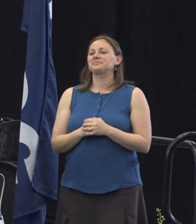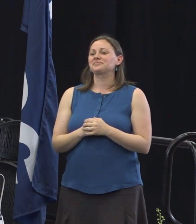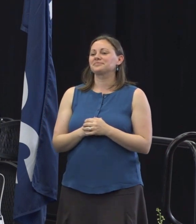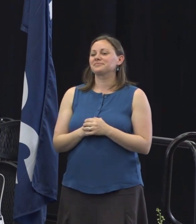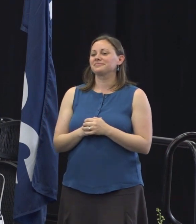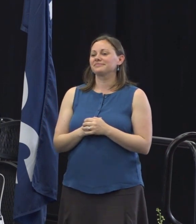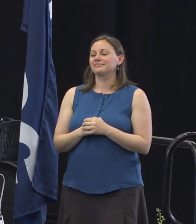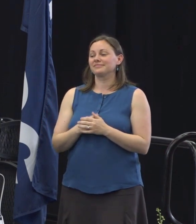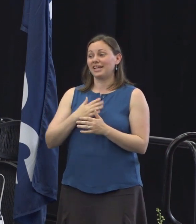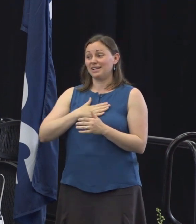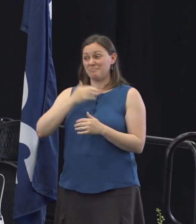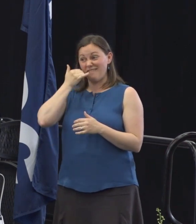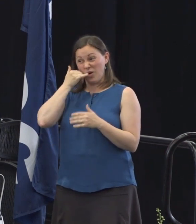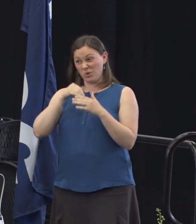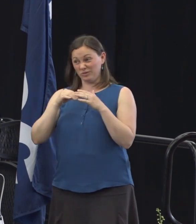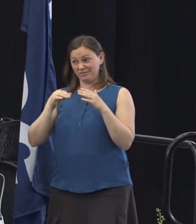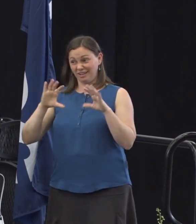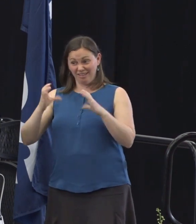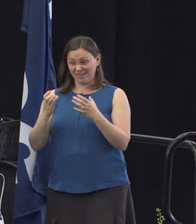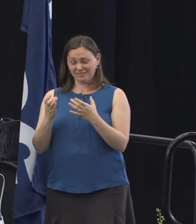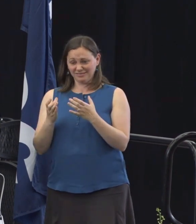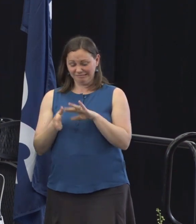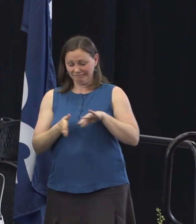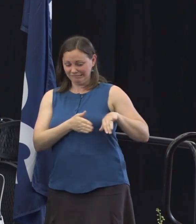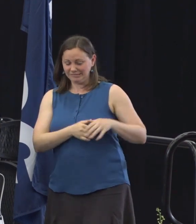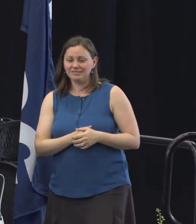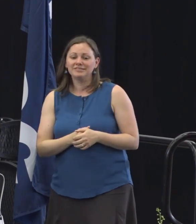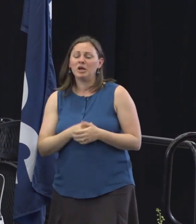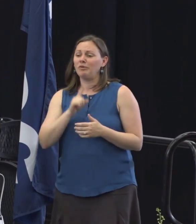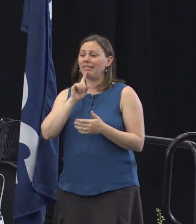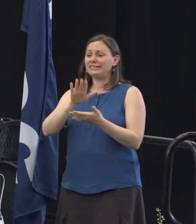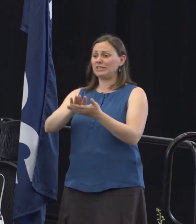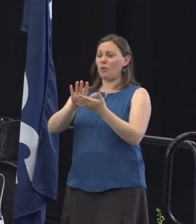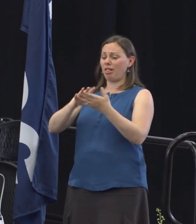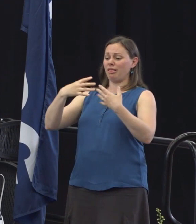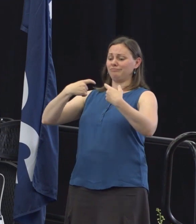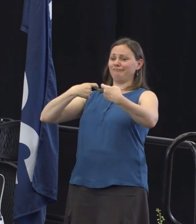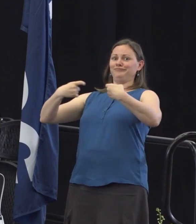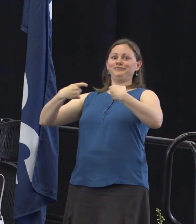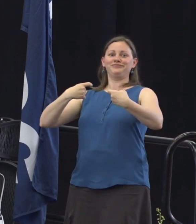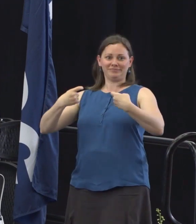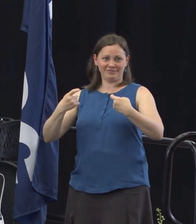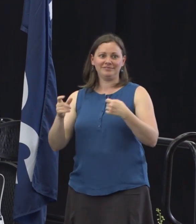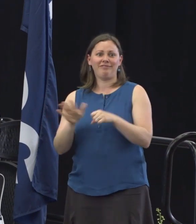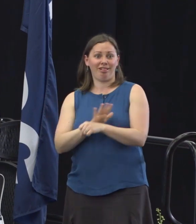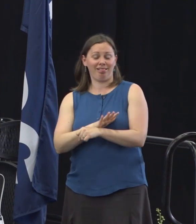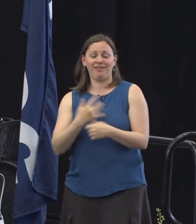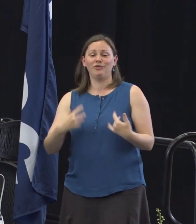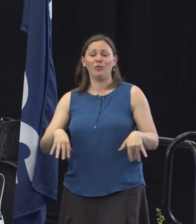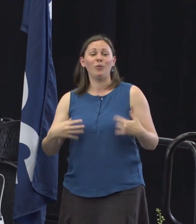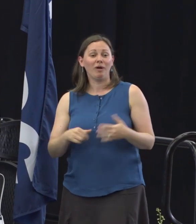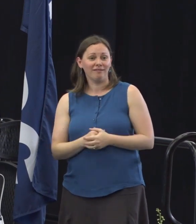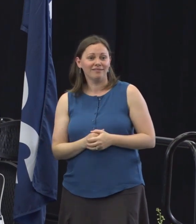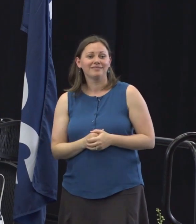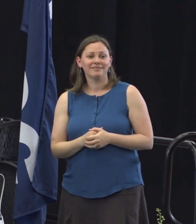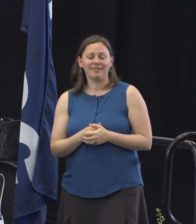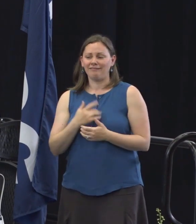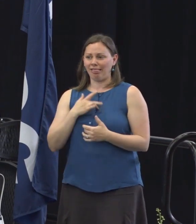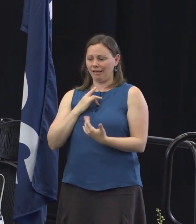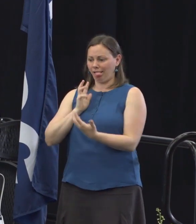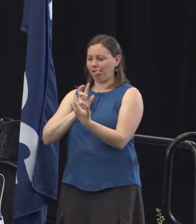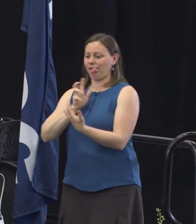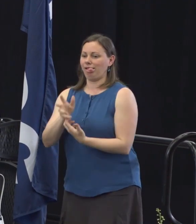not using my phone in class, and letting school take over my life altogether. Oh man, I felt like I didn't fit in at